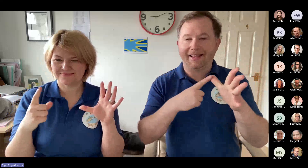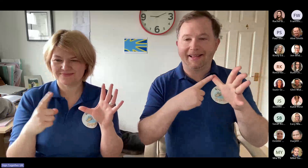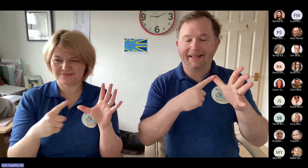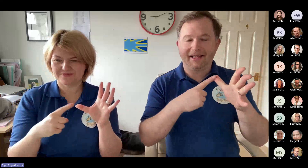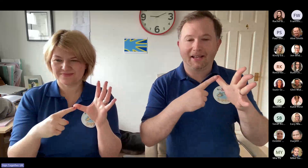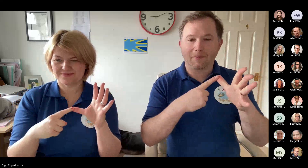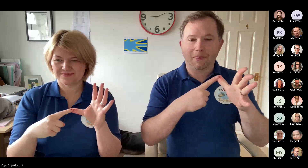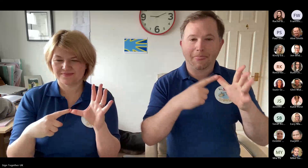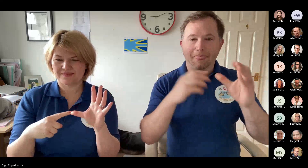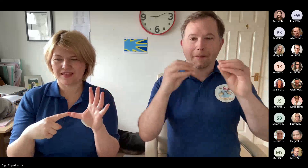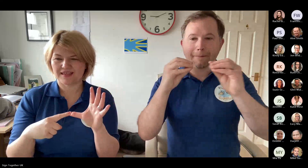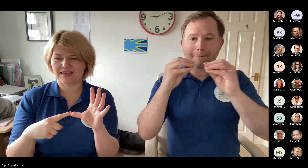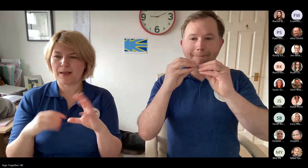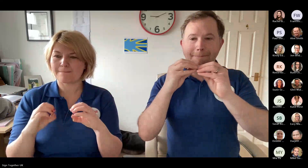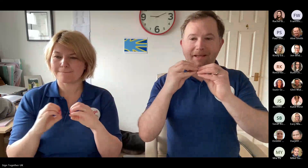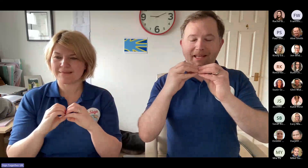A. B.